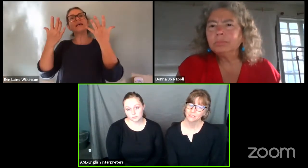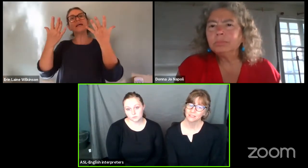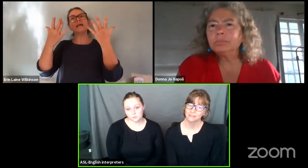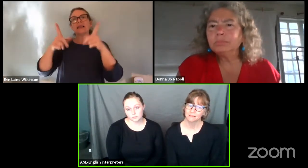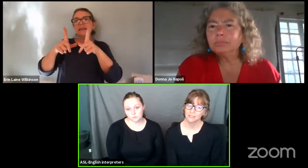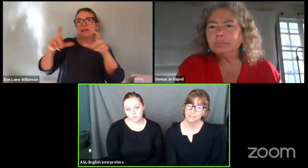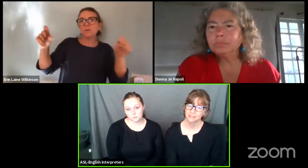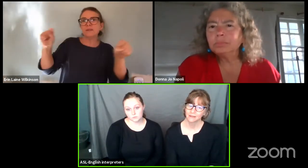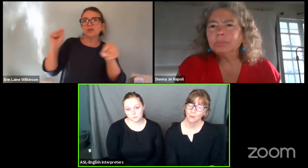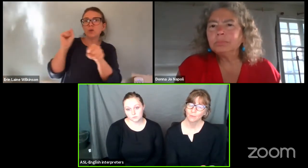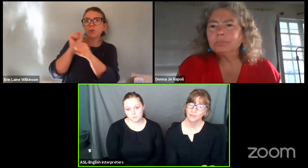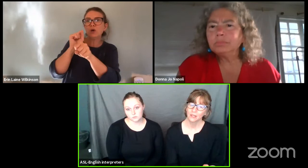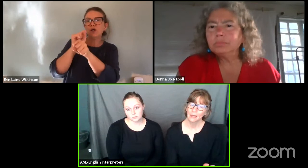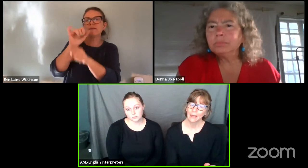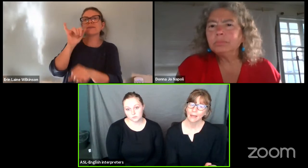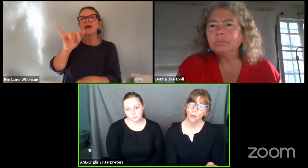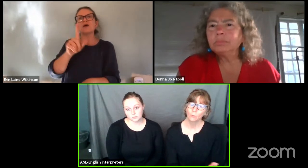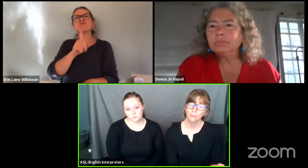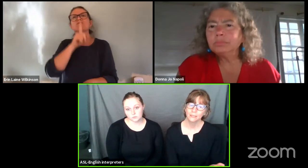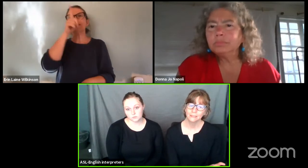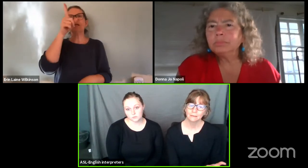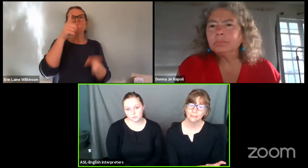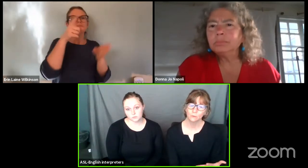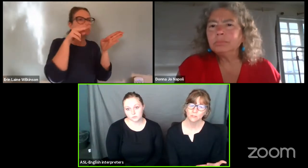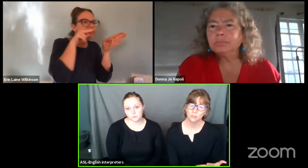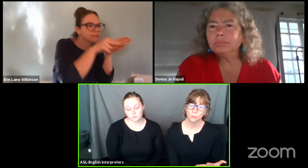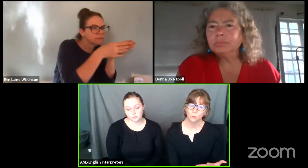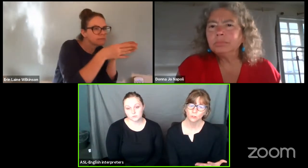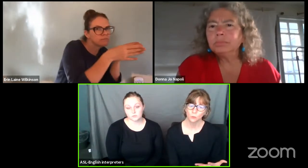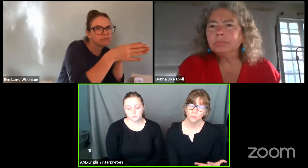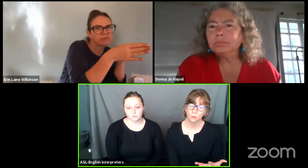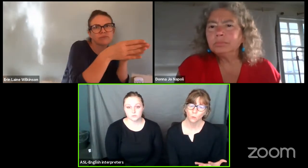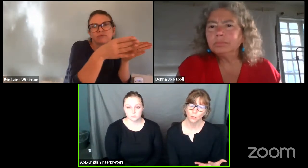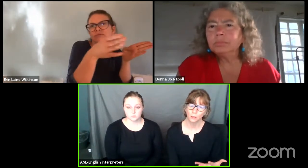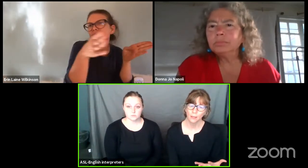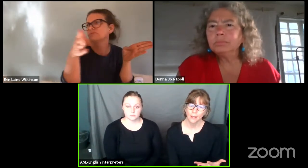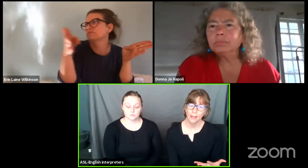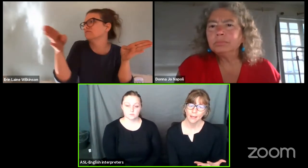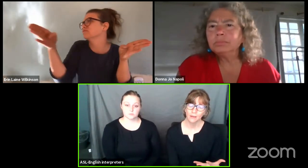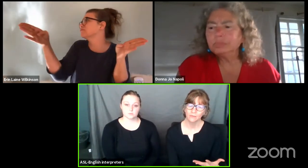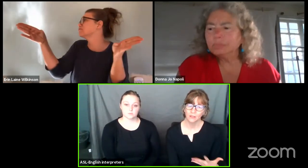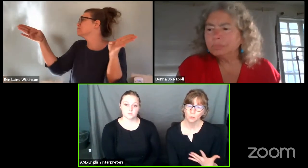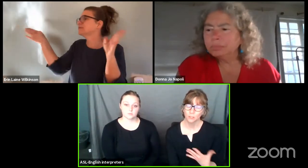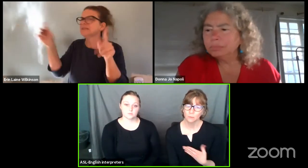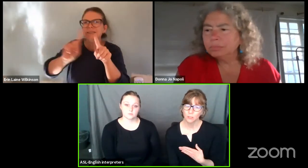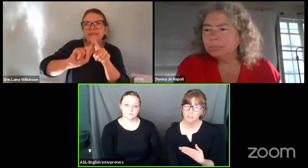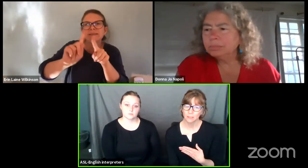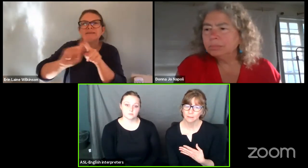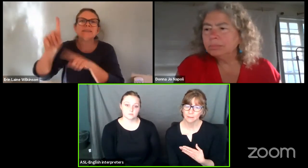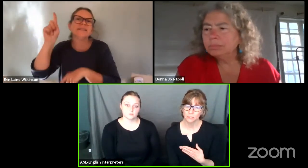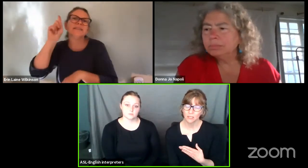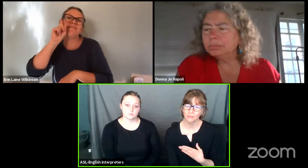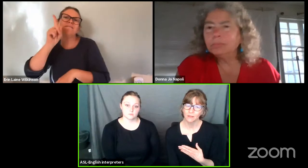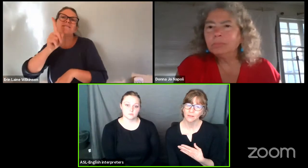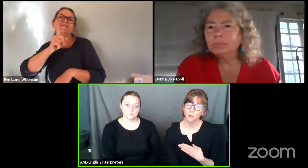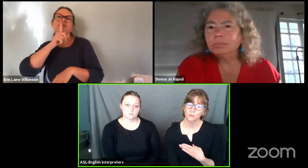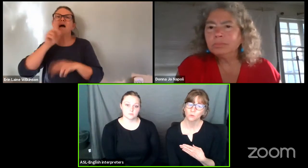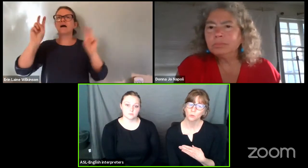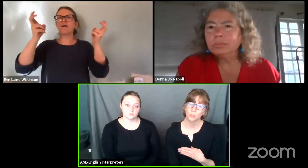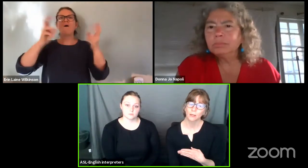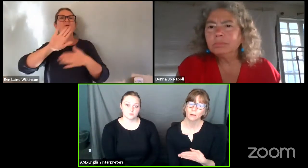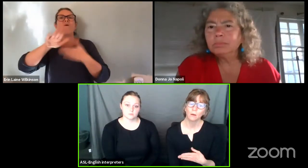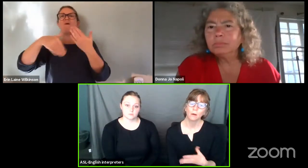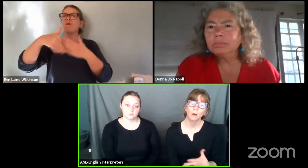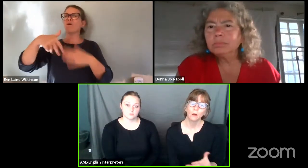Sign Language is this, but then how many linguists are doing their work and they look at American Sign Language and then they